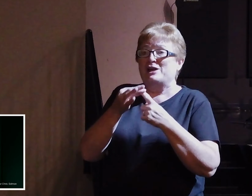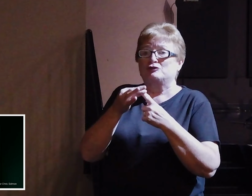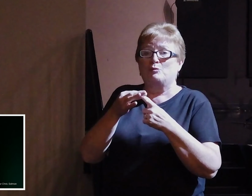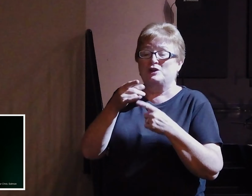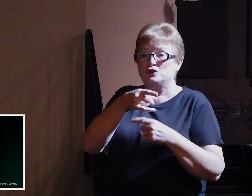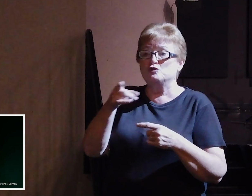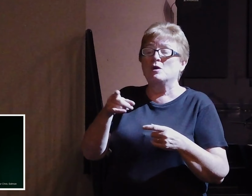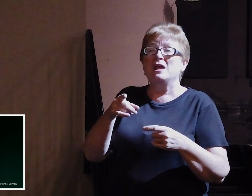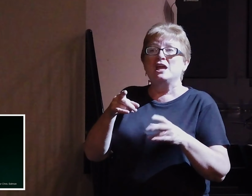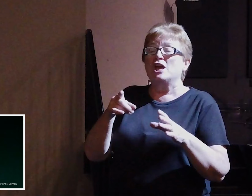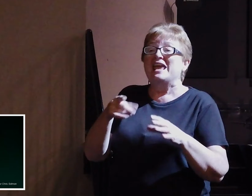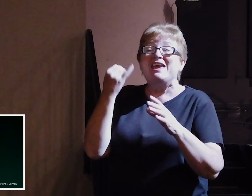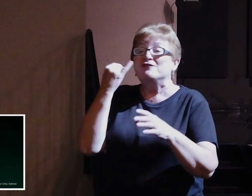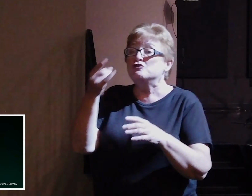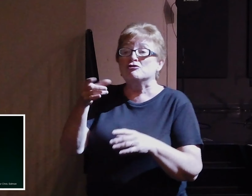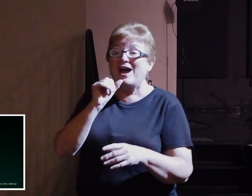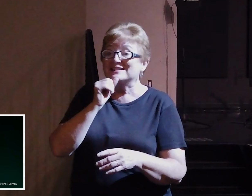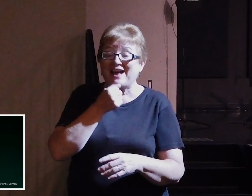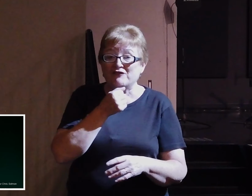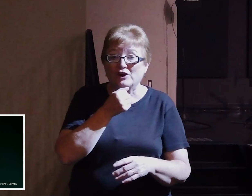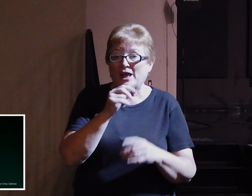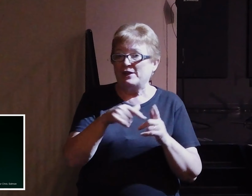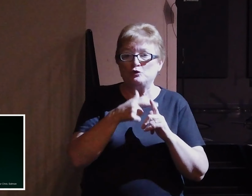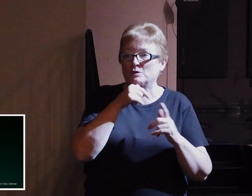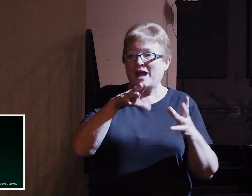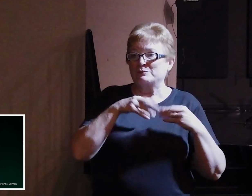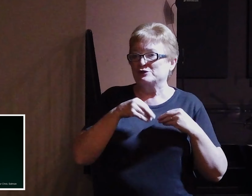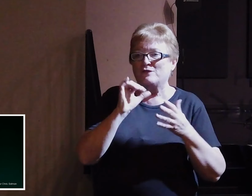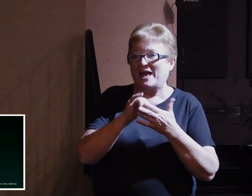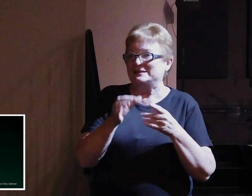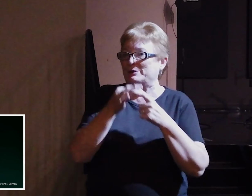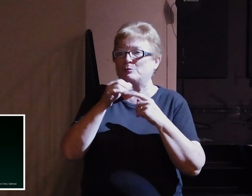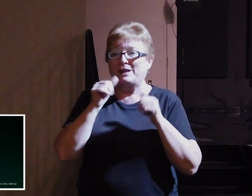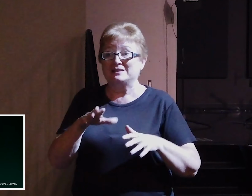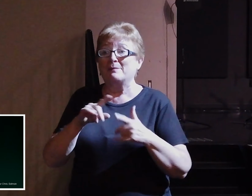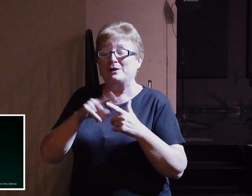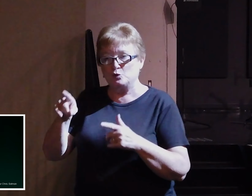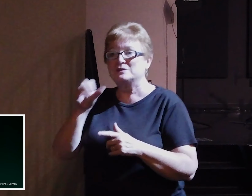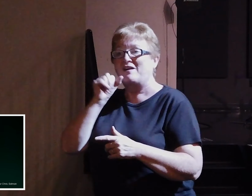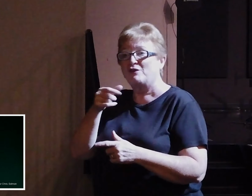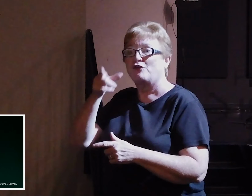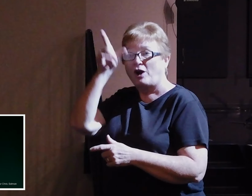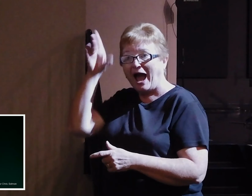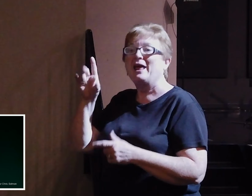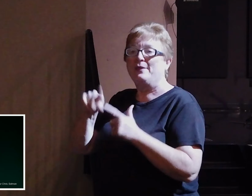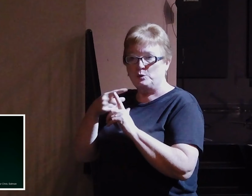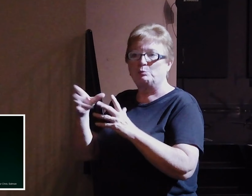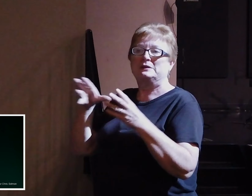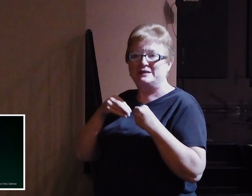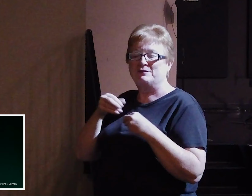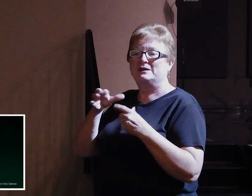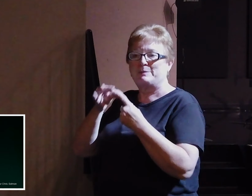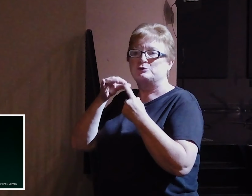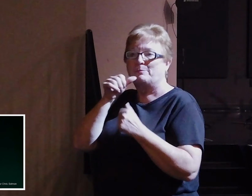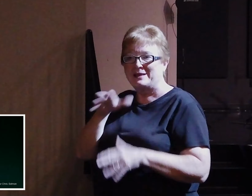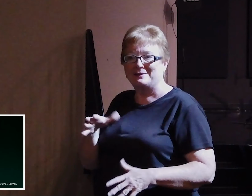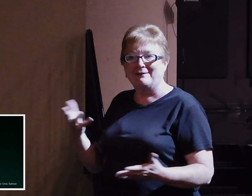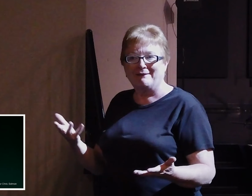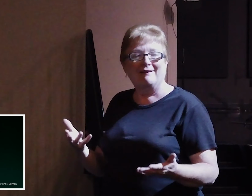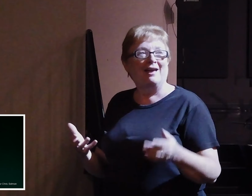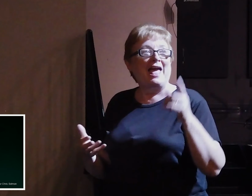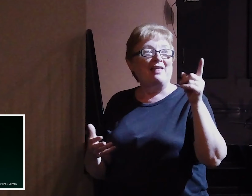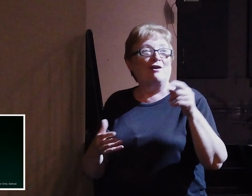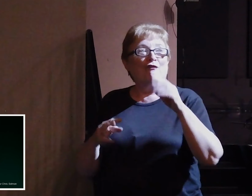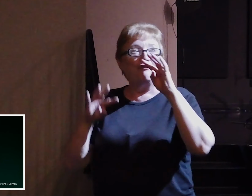for him. A heightened manifest presence of God. Verse 4, or the fourth thing, we can rejoice in sharing the suffering of Christ because